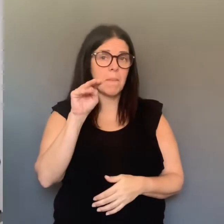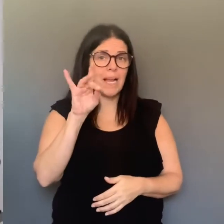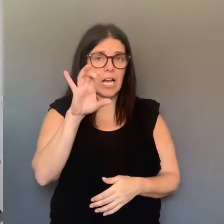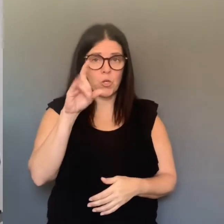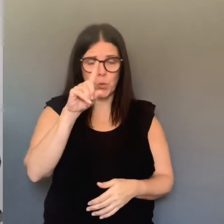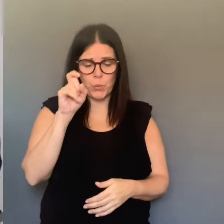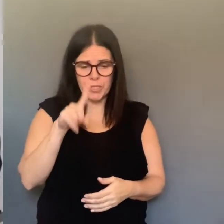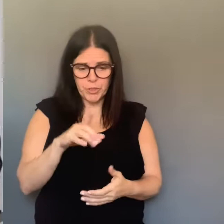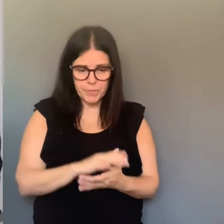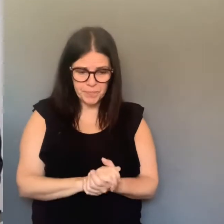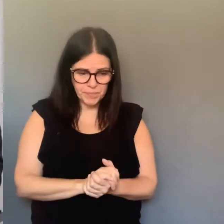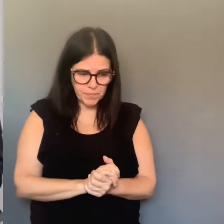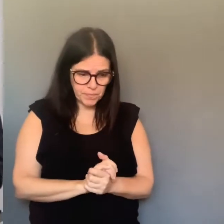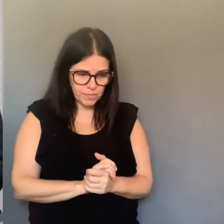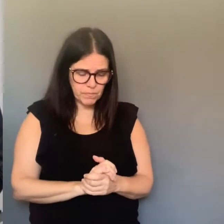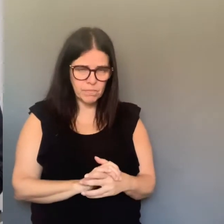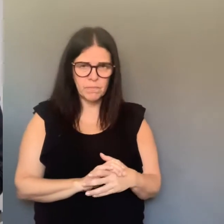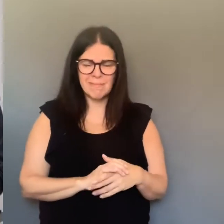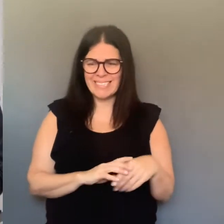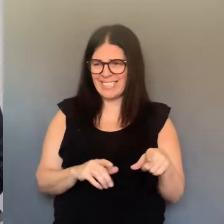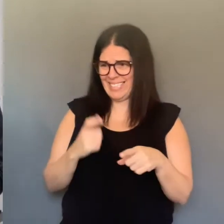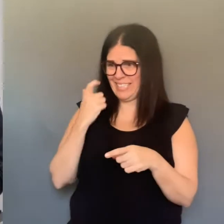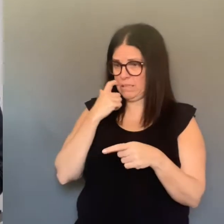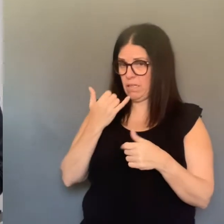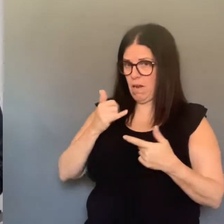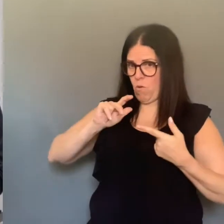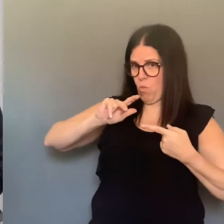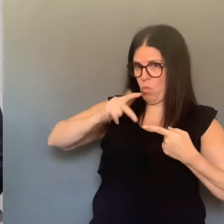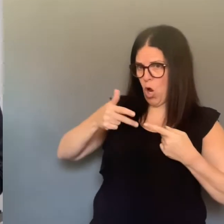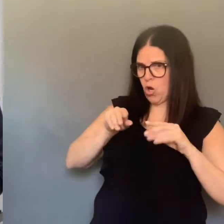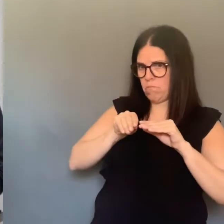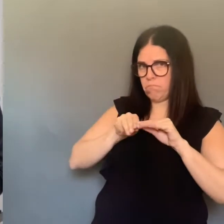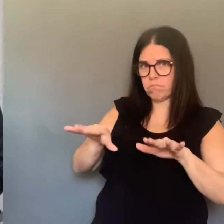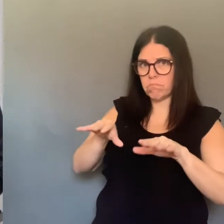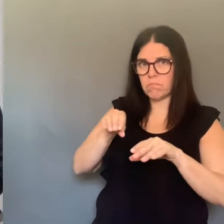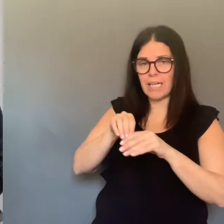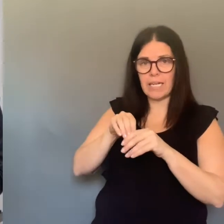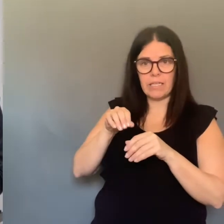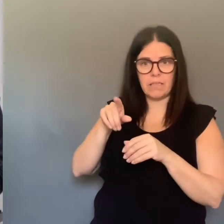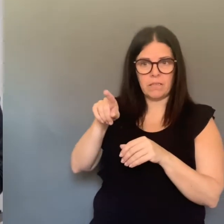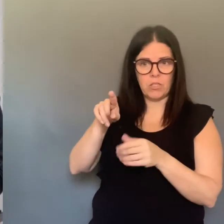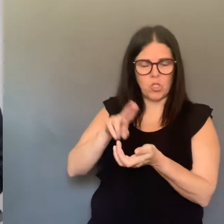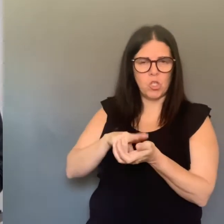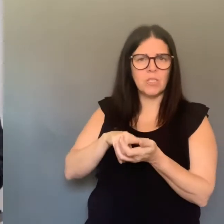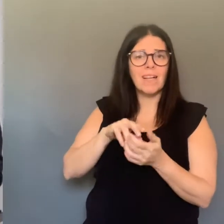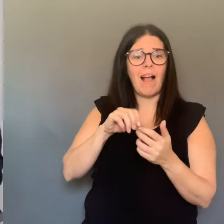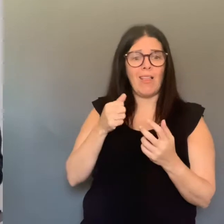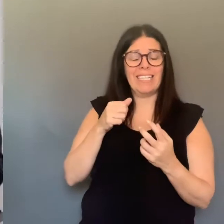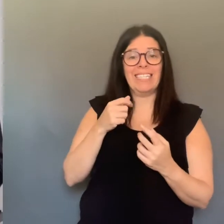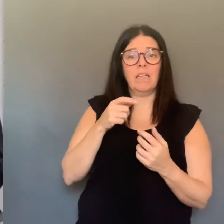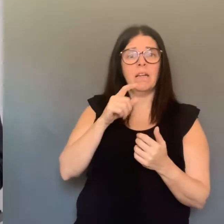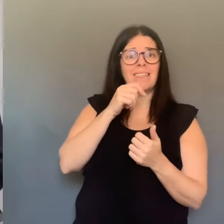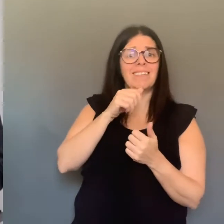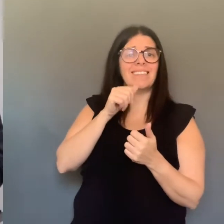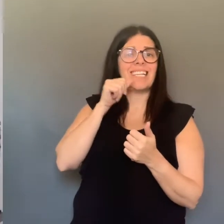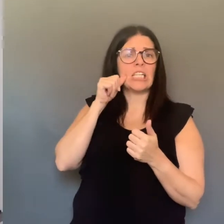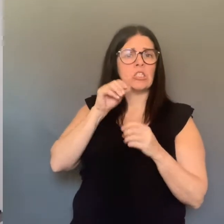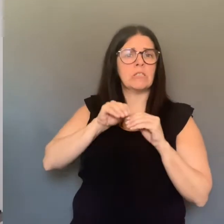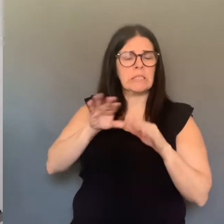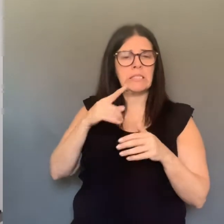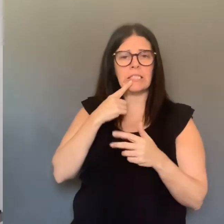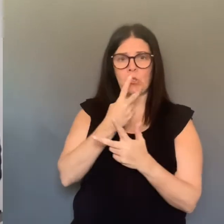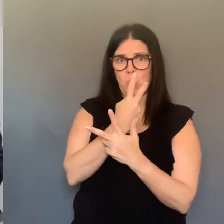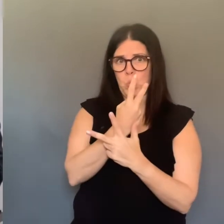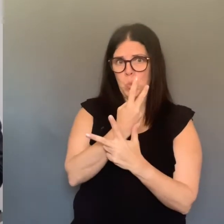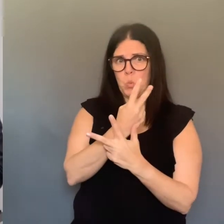You mentioned a third outbreak at a long-term care home. The other two were in staff. What can you tell me about the third long-term care home